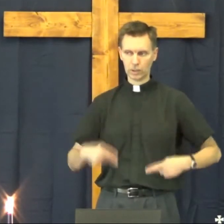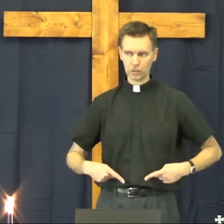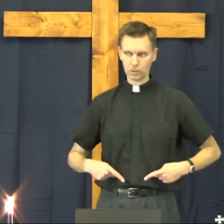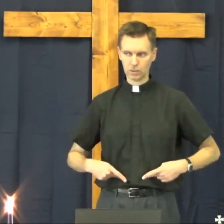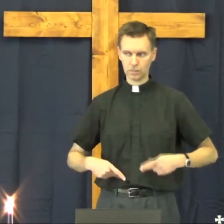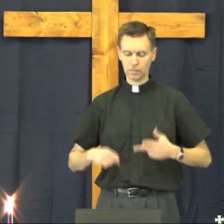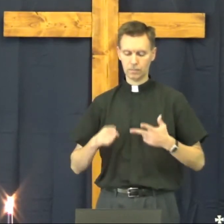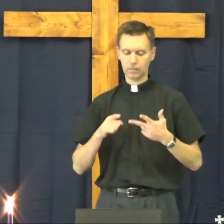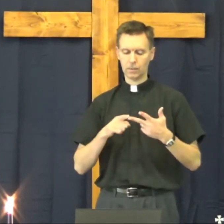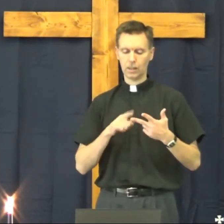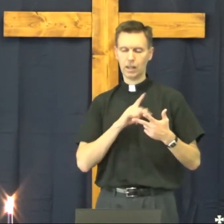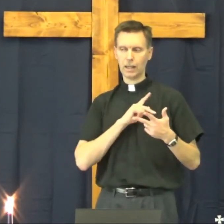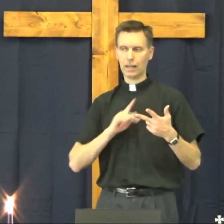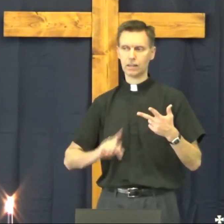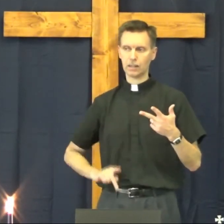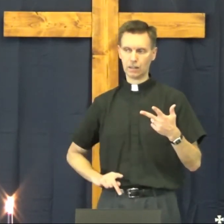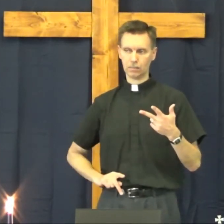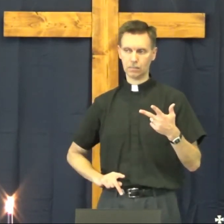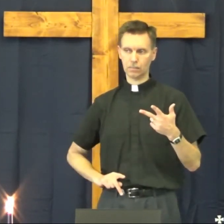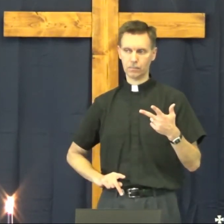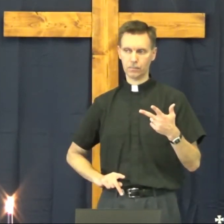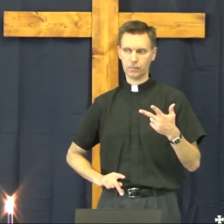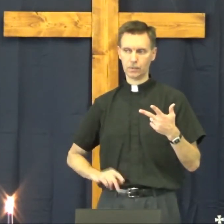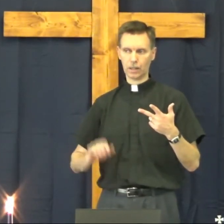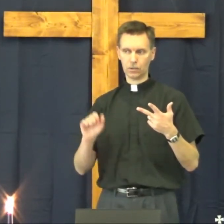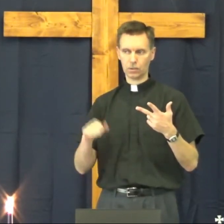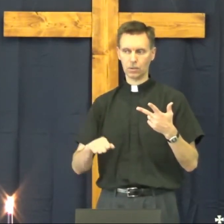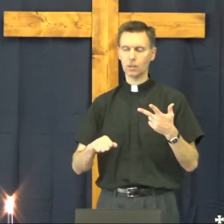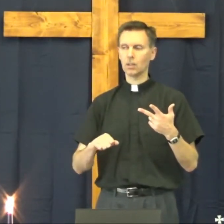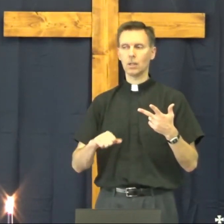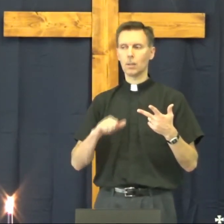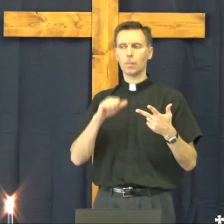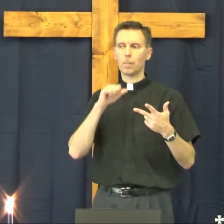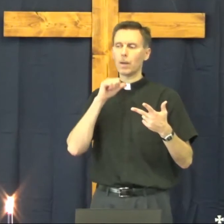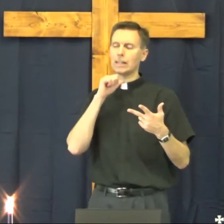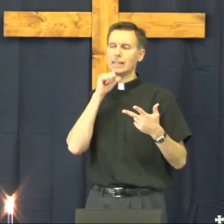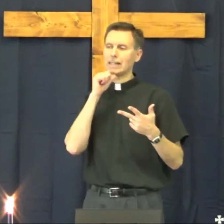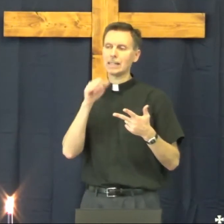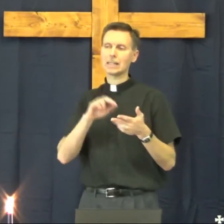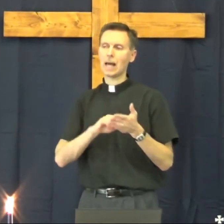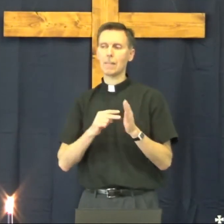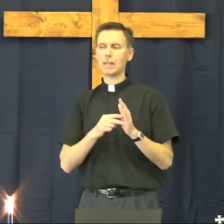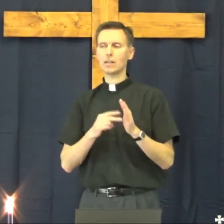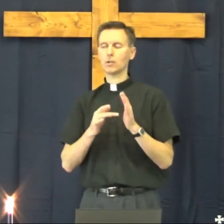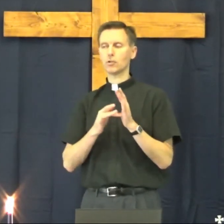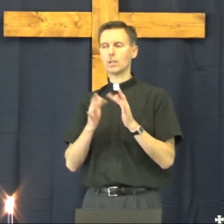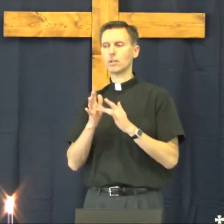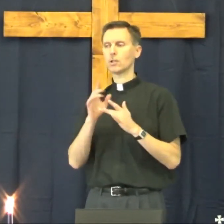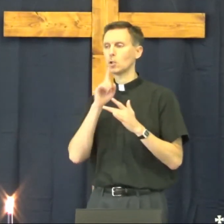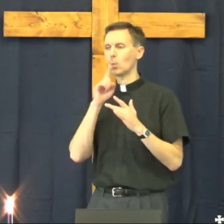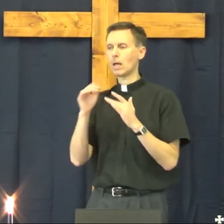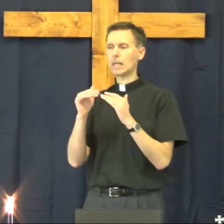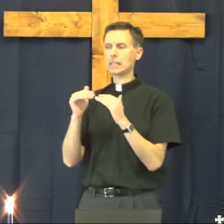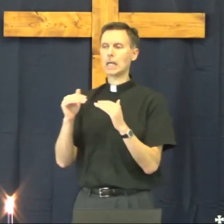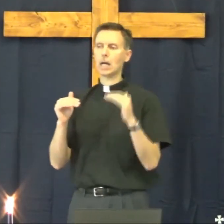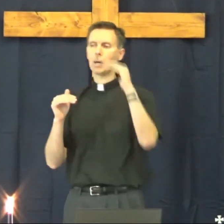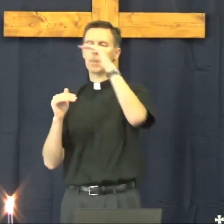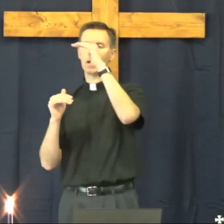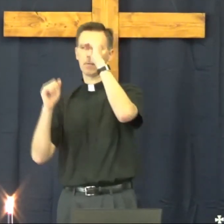priest, and king. Yes. But that does not mean that Jesus was above